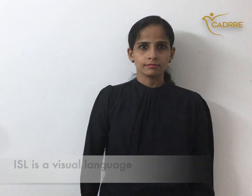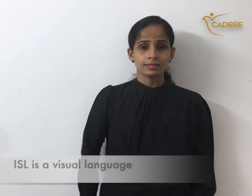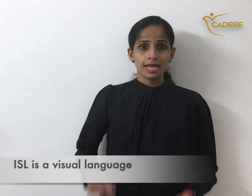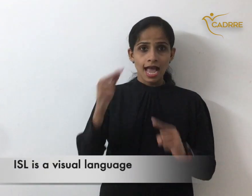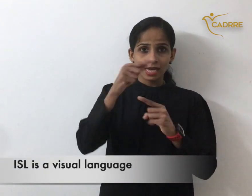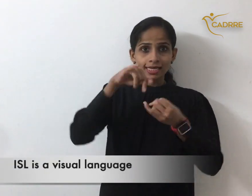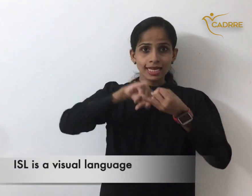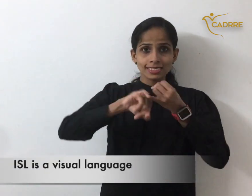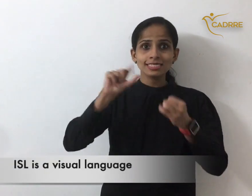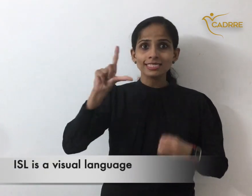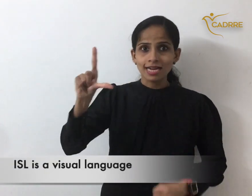ISL